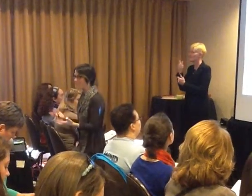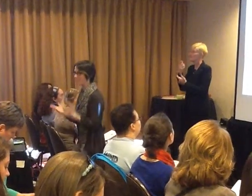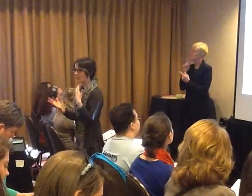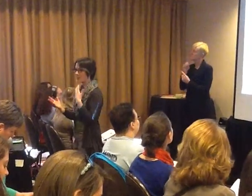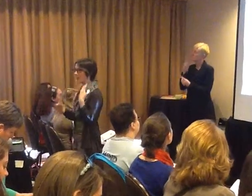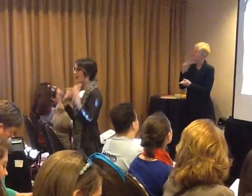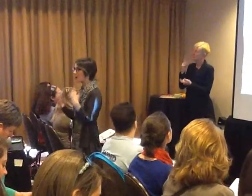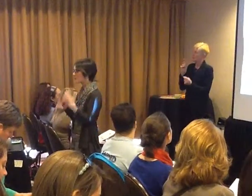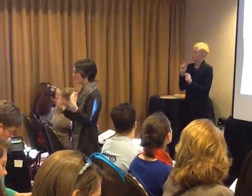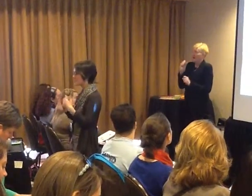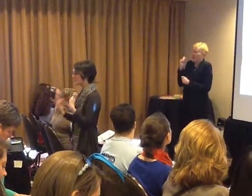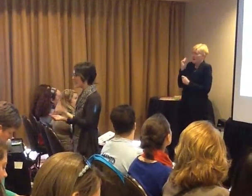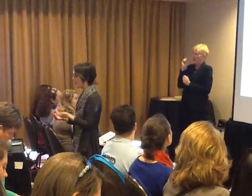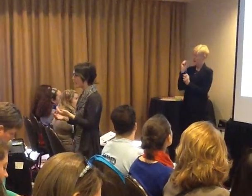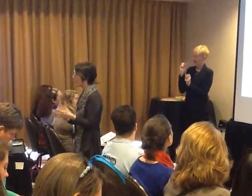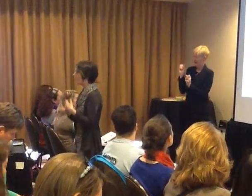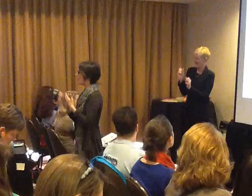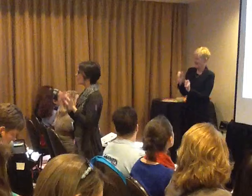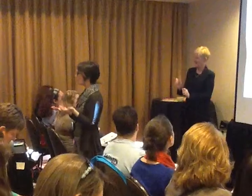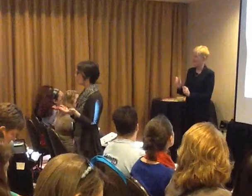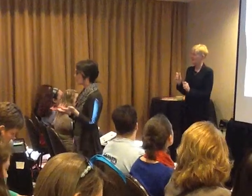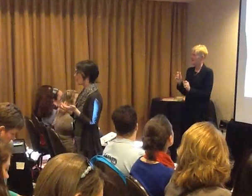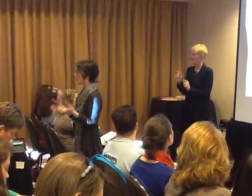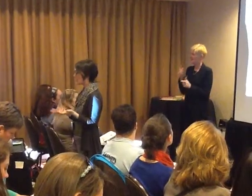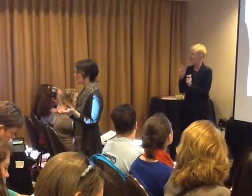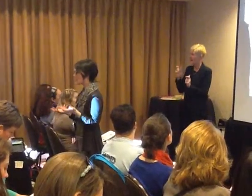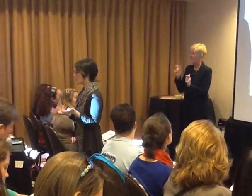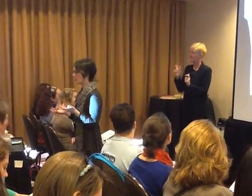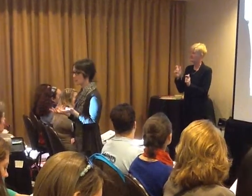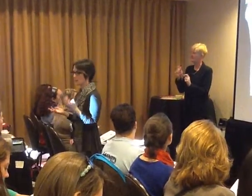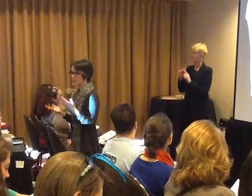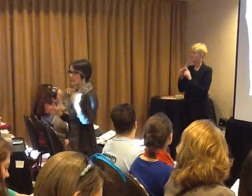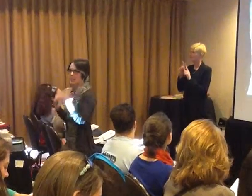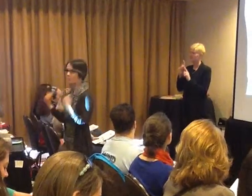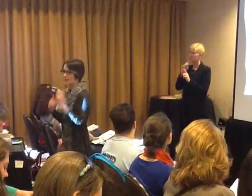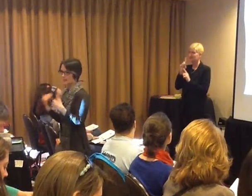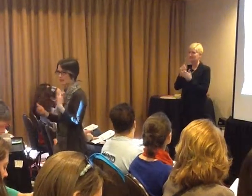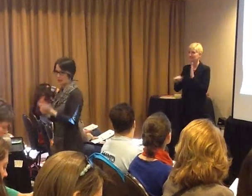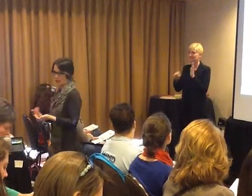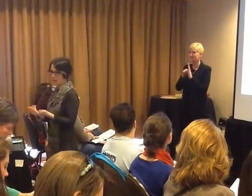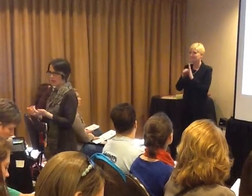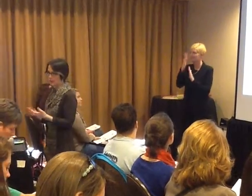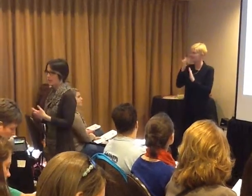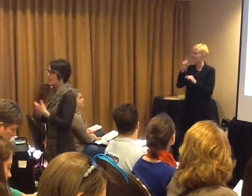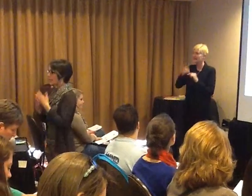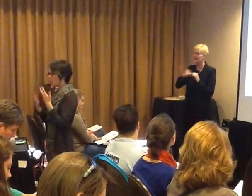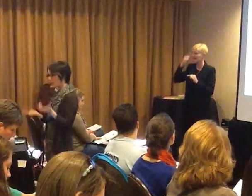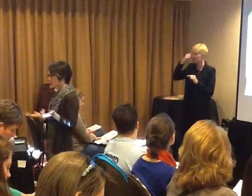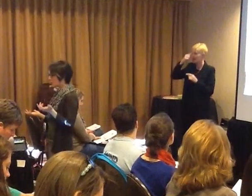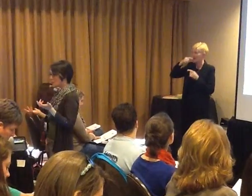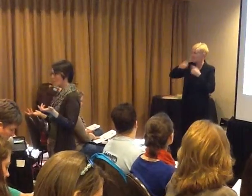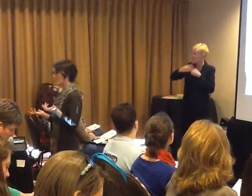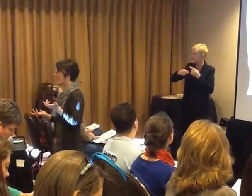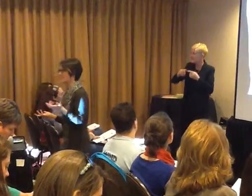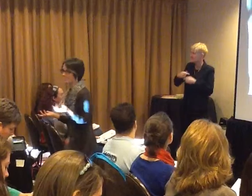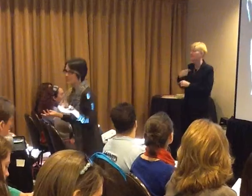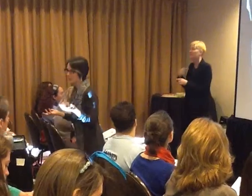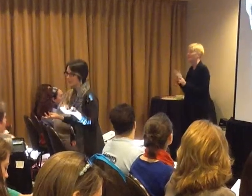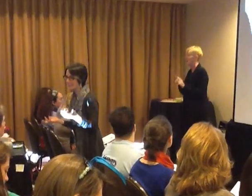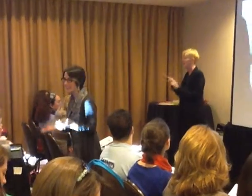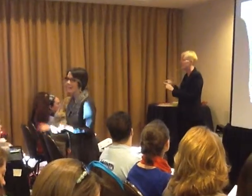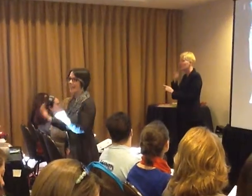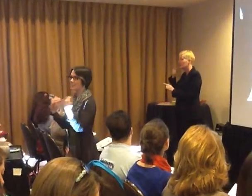in, don't we? So we go like 100 miles an hour, and we're really working against ourselves because they can't process that quickly. Hearing children can't